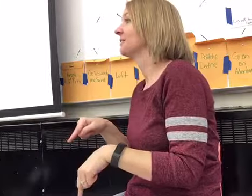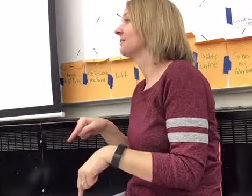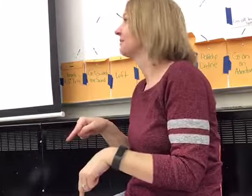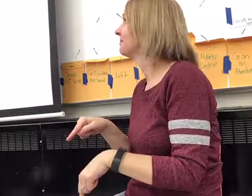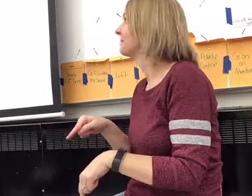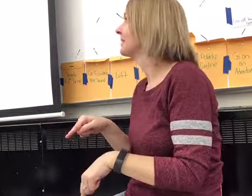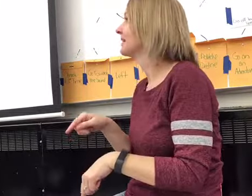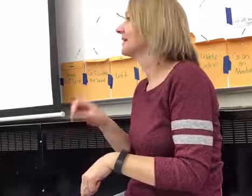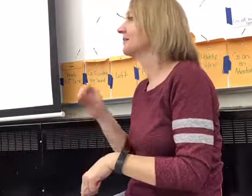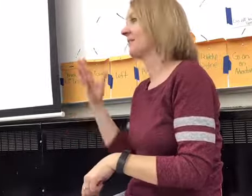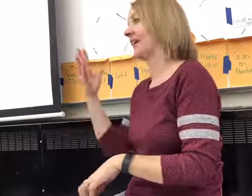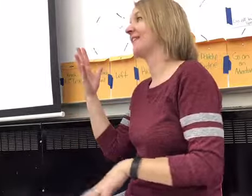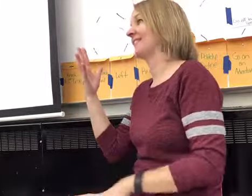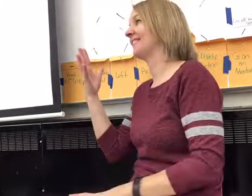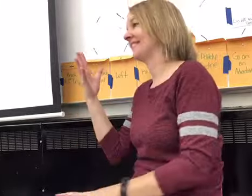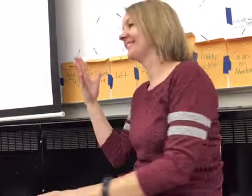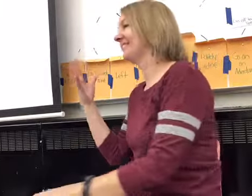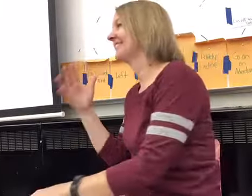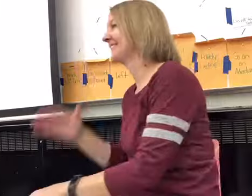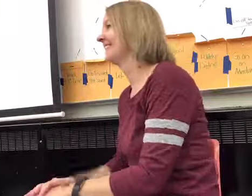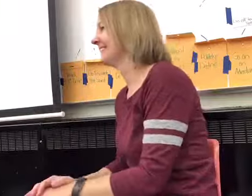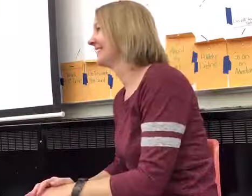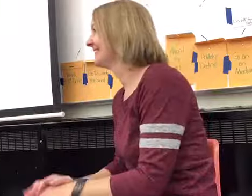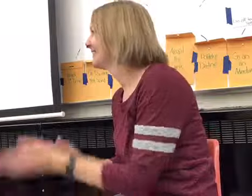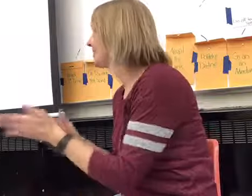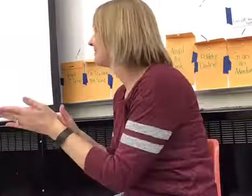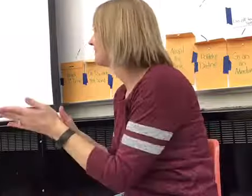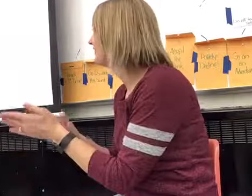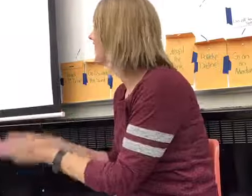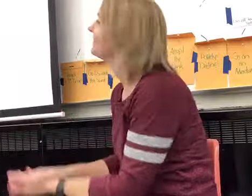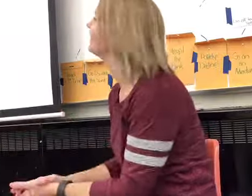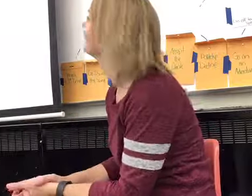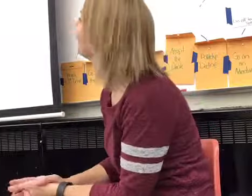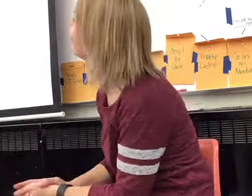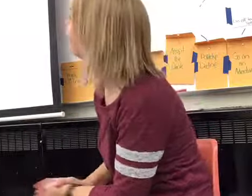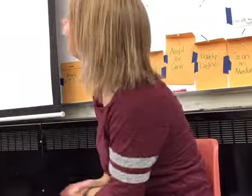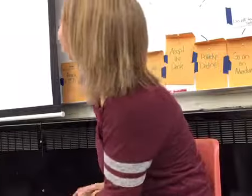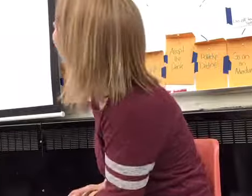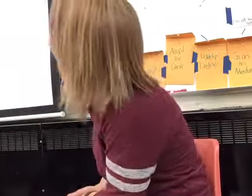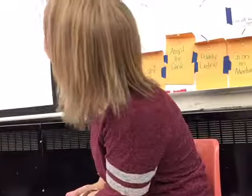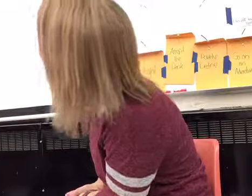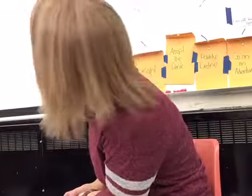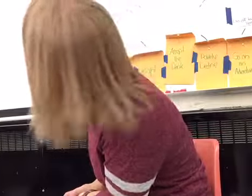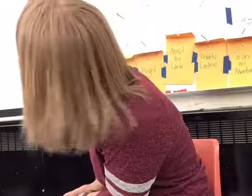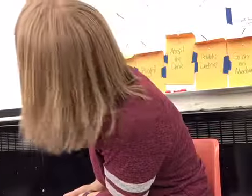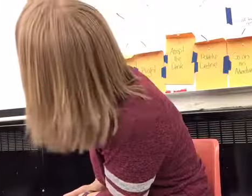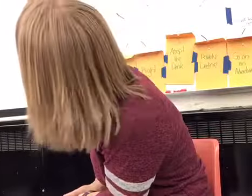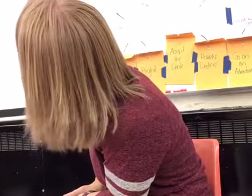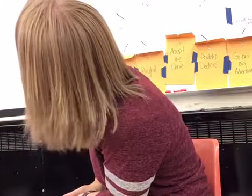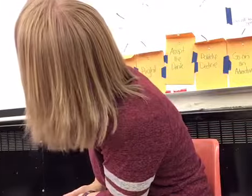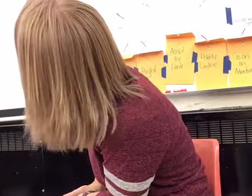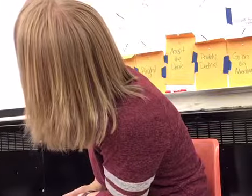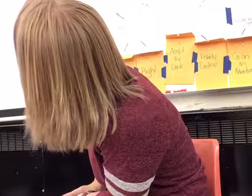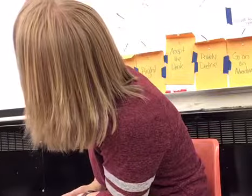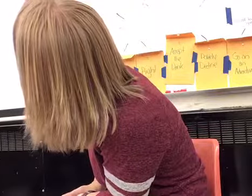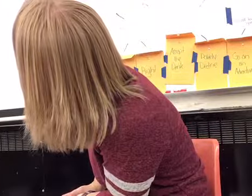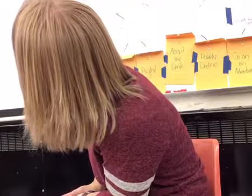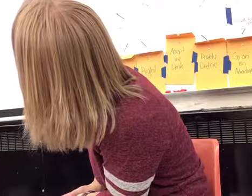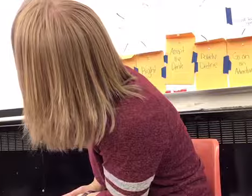it? 5. Good job. Okay, live is to evil as 5232